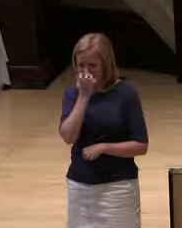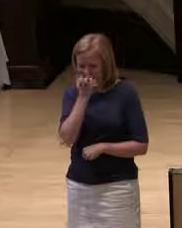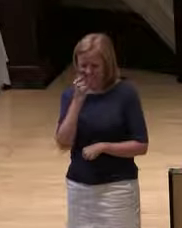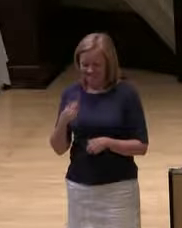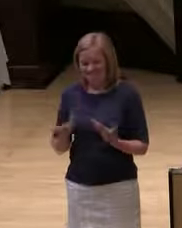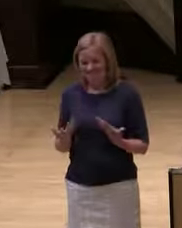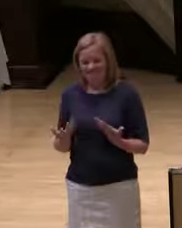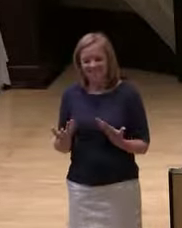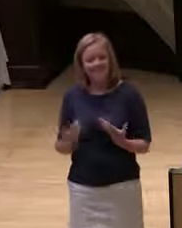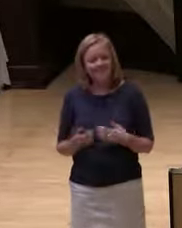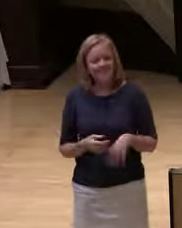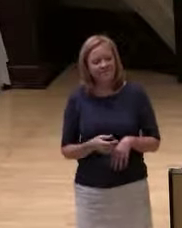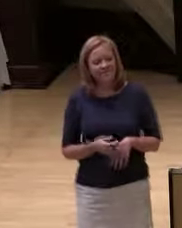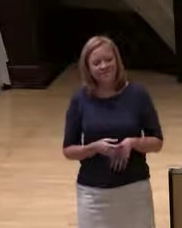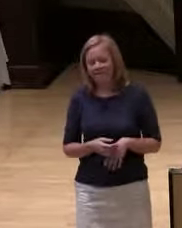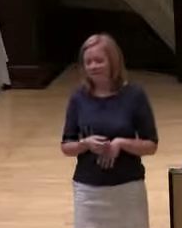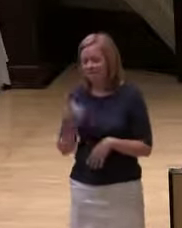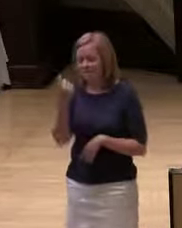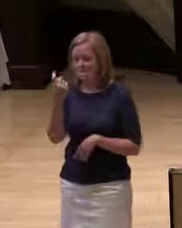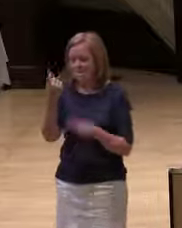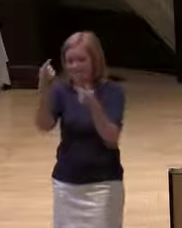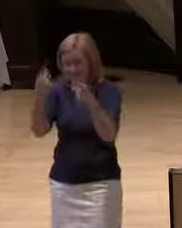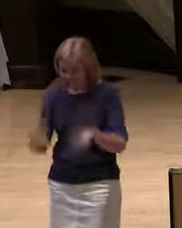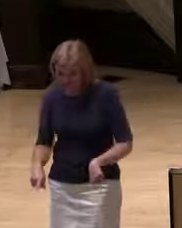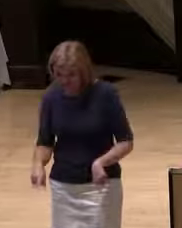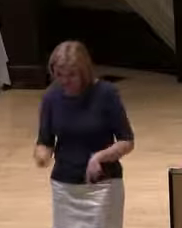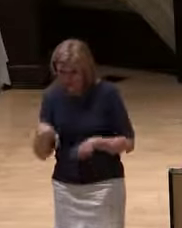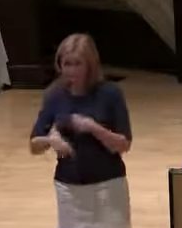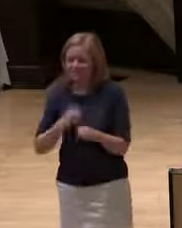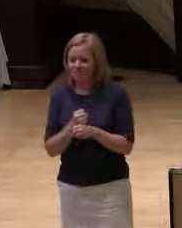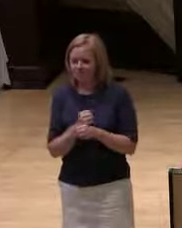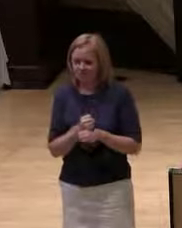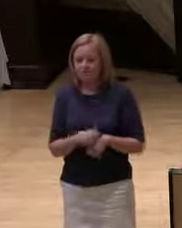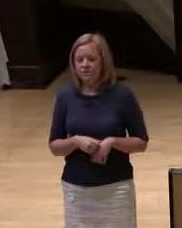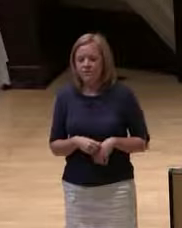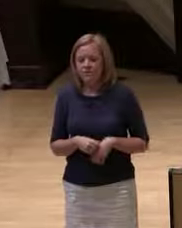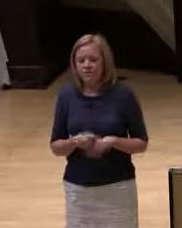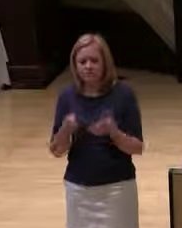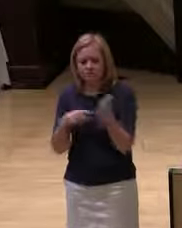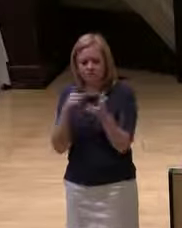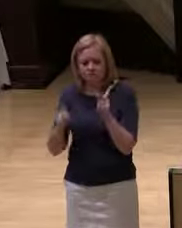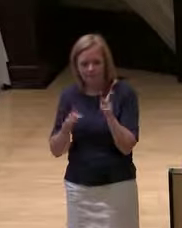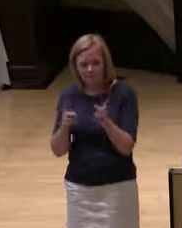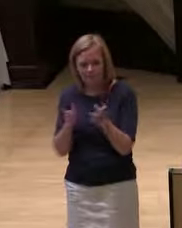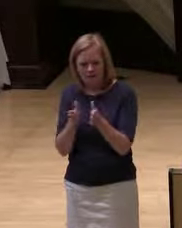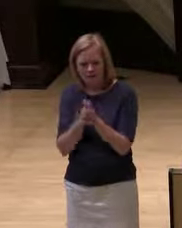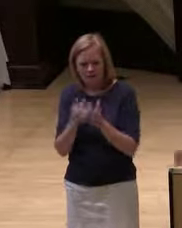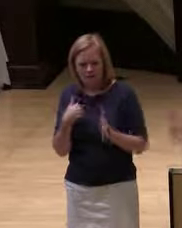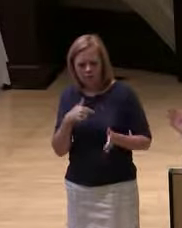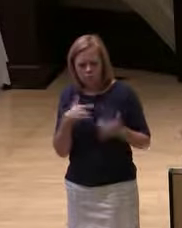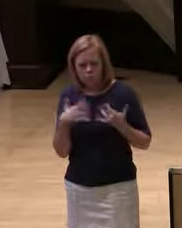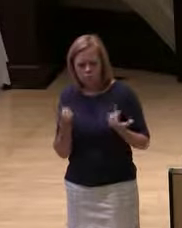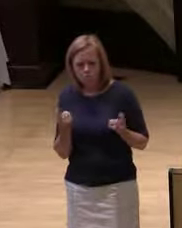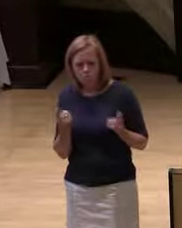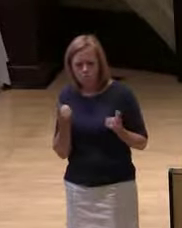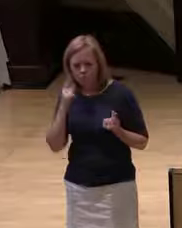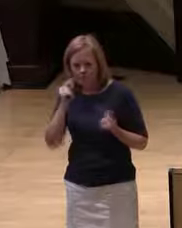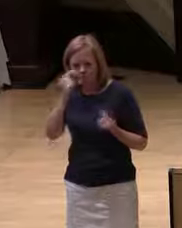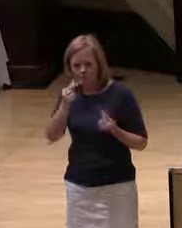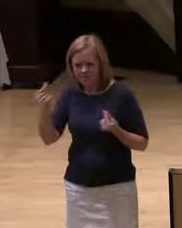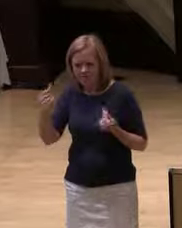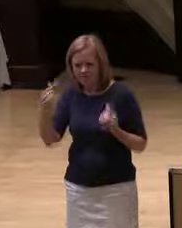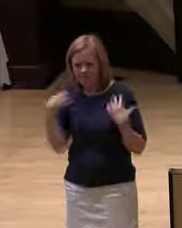Just like to tell you about one more event that we're having this year. Sometimes people ask us, what can I do for Grace of